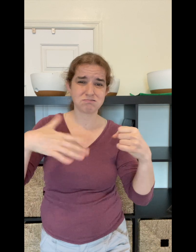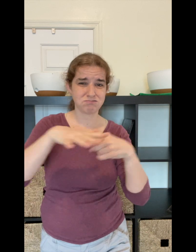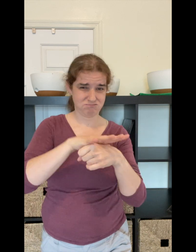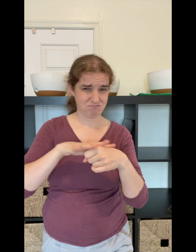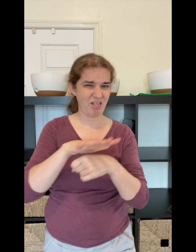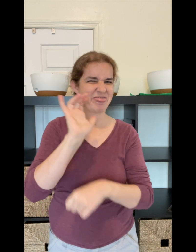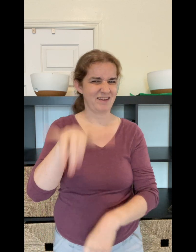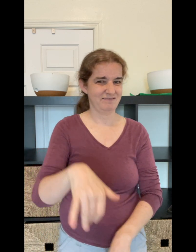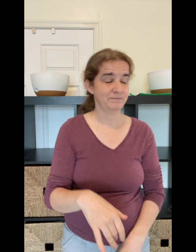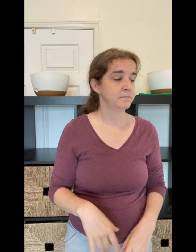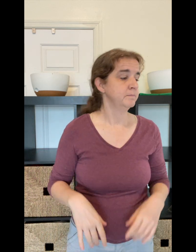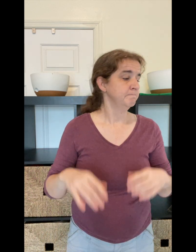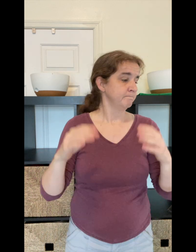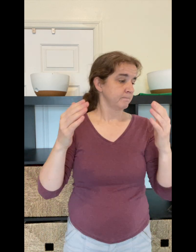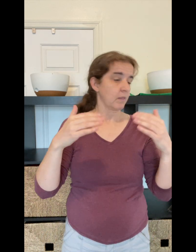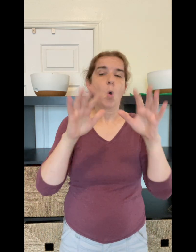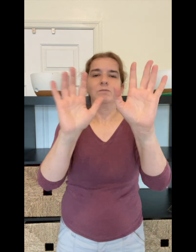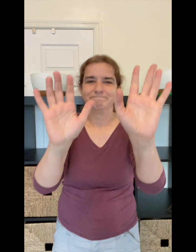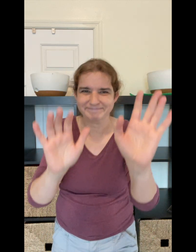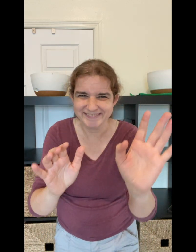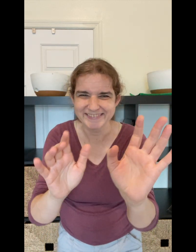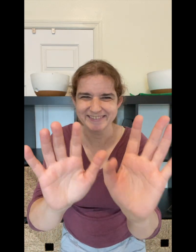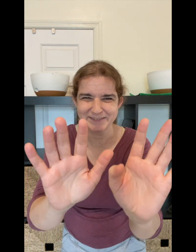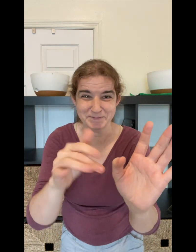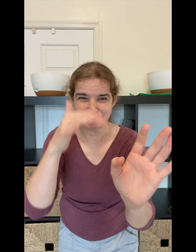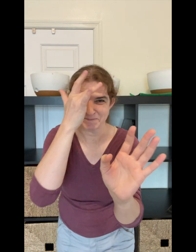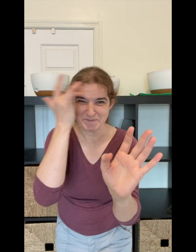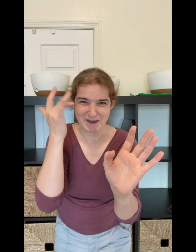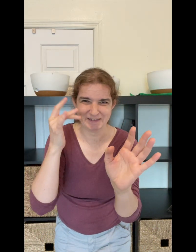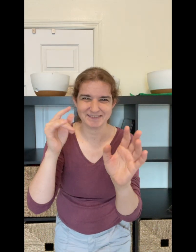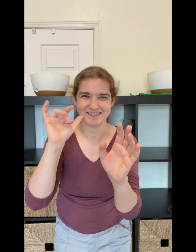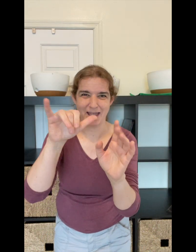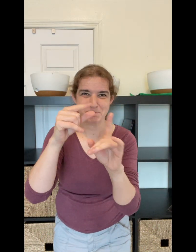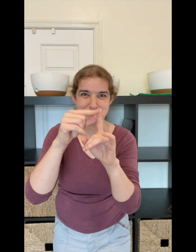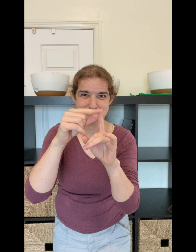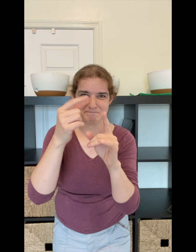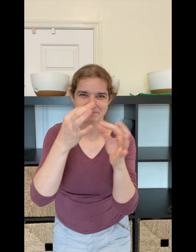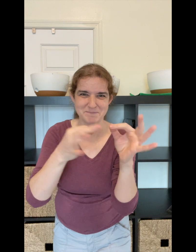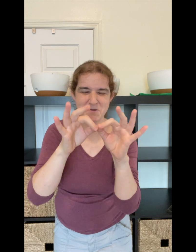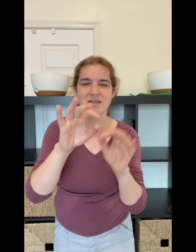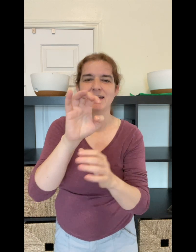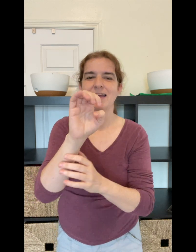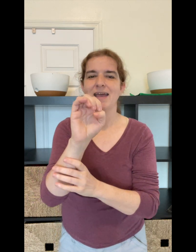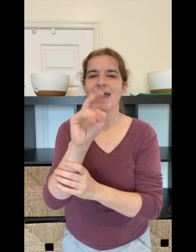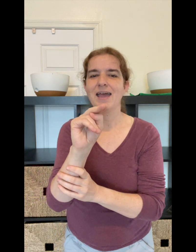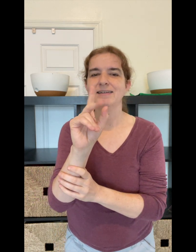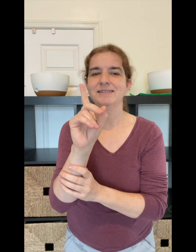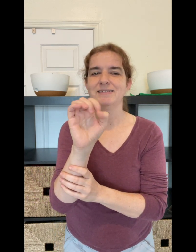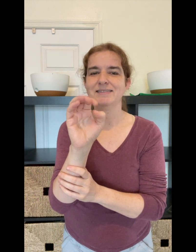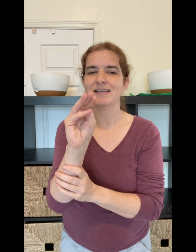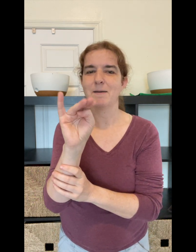means a bigger area. Oh, I forgot that word, the important word. Okay,